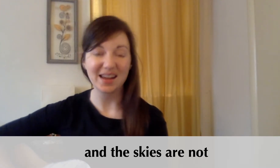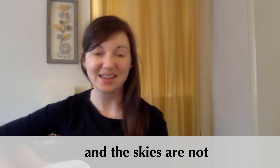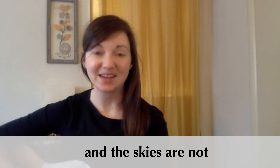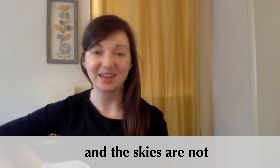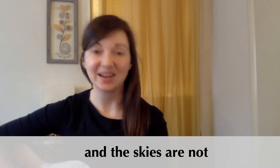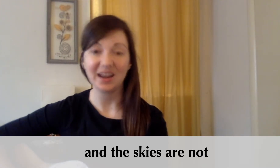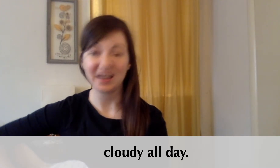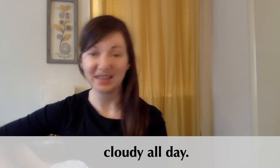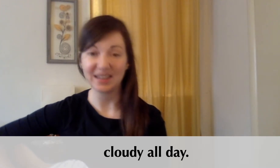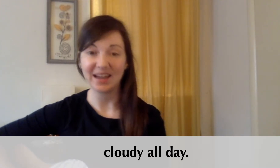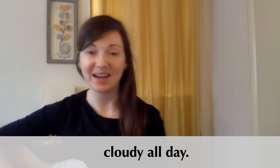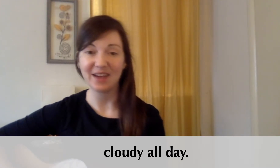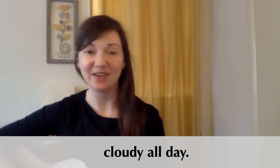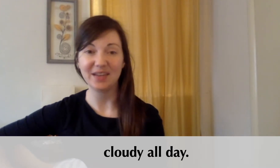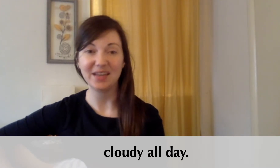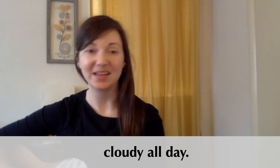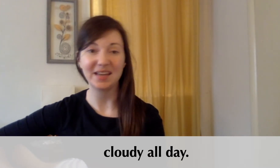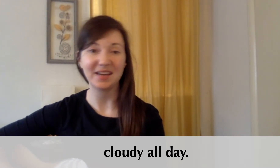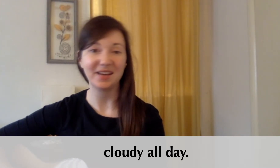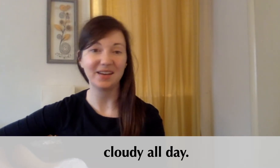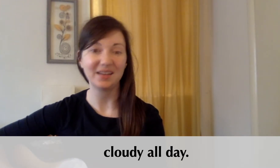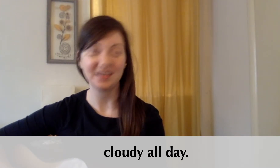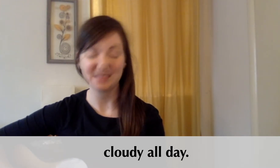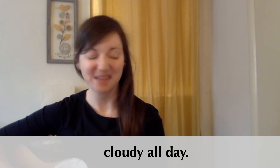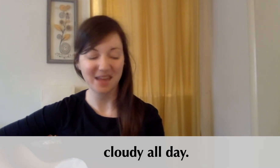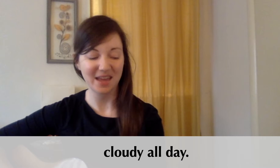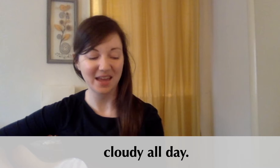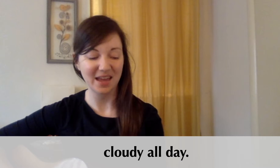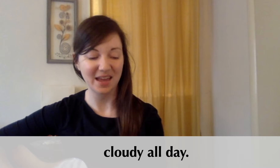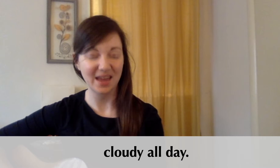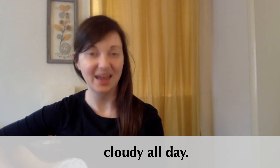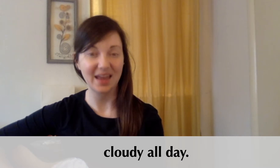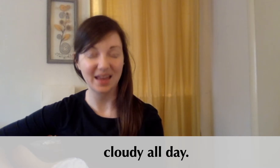are not cloudy all day.